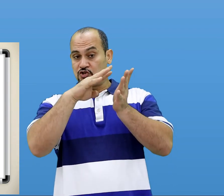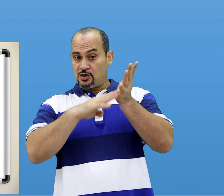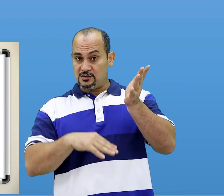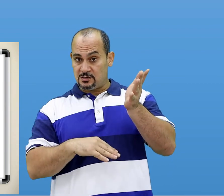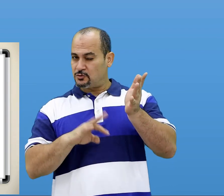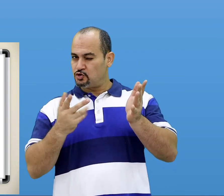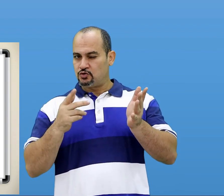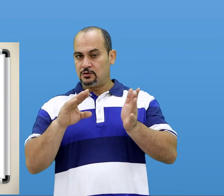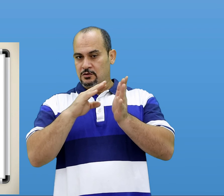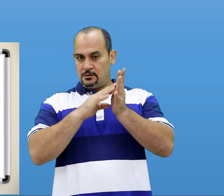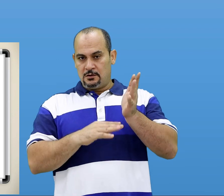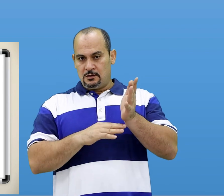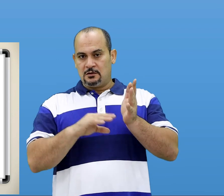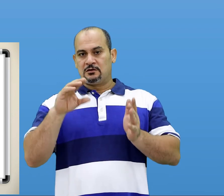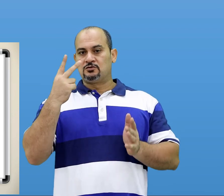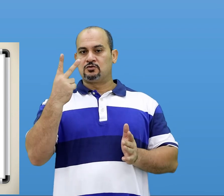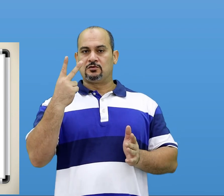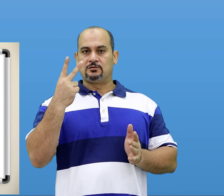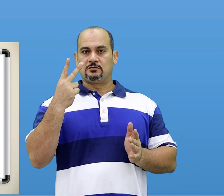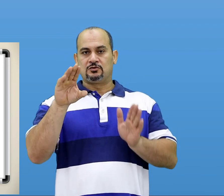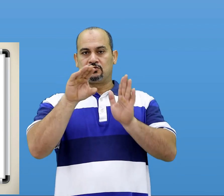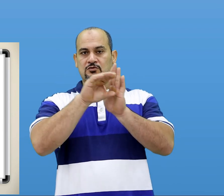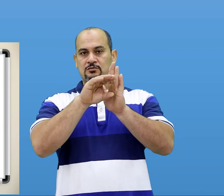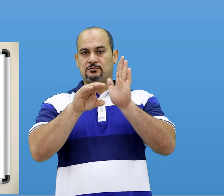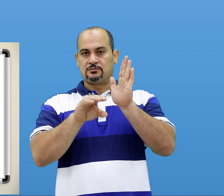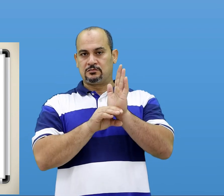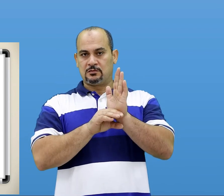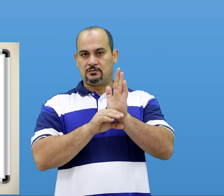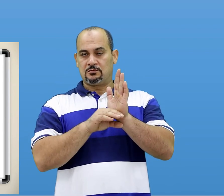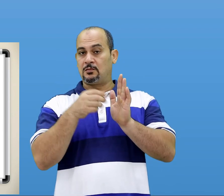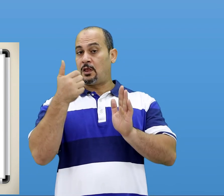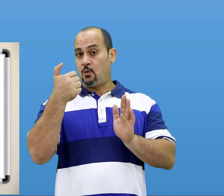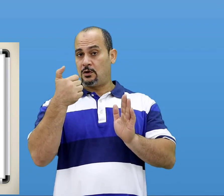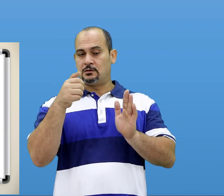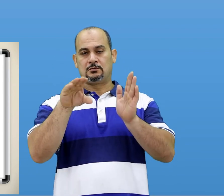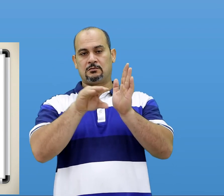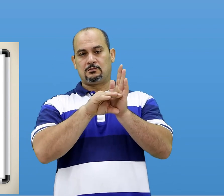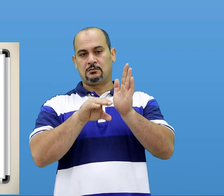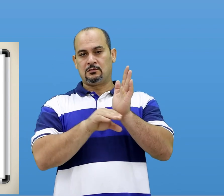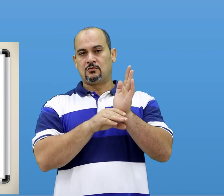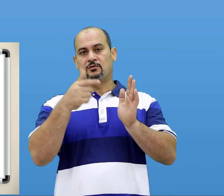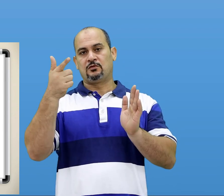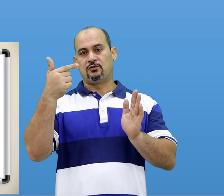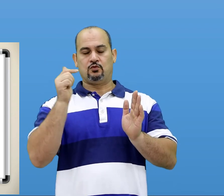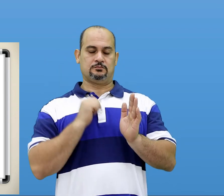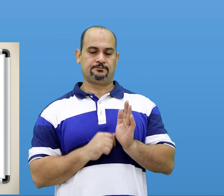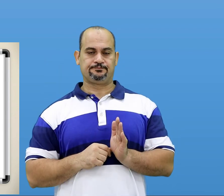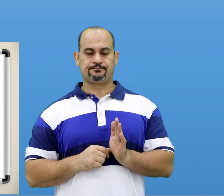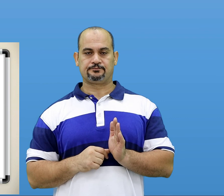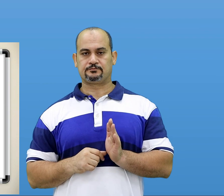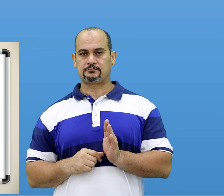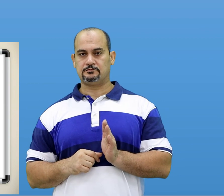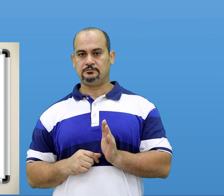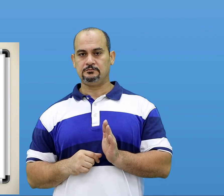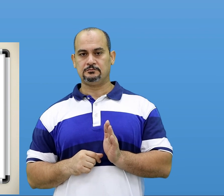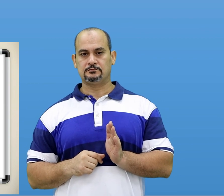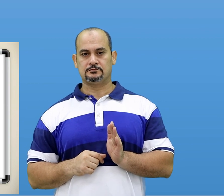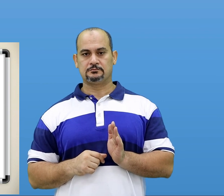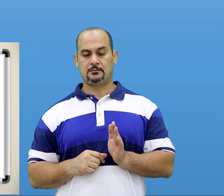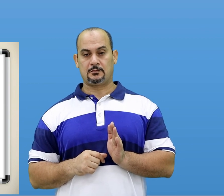body divided into 2 parts. Body paragraph 1, body paragraph 2.